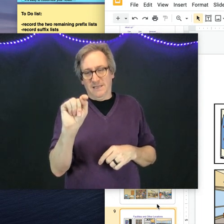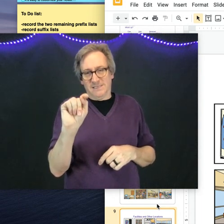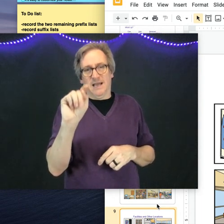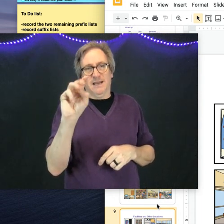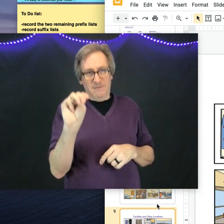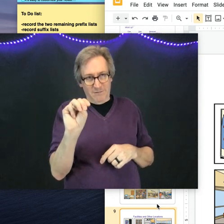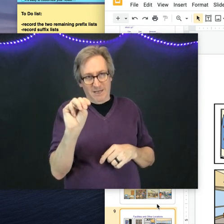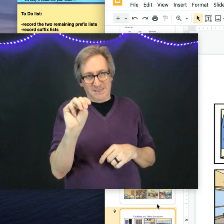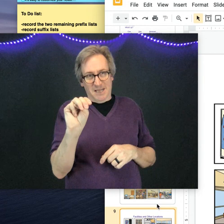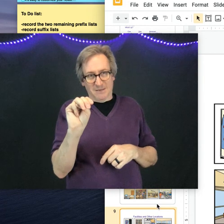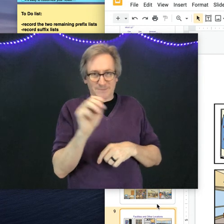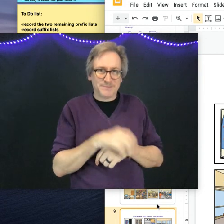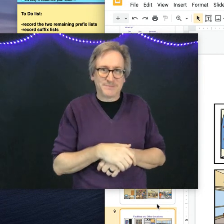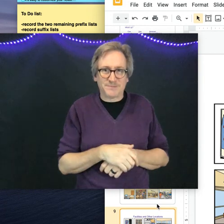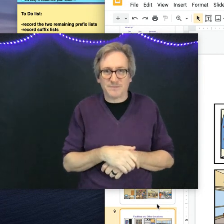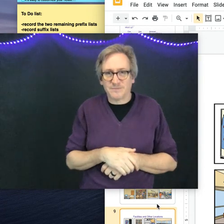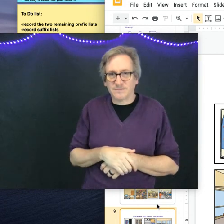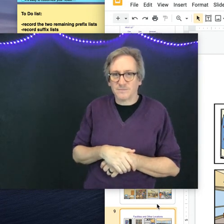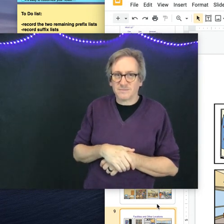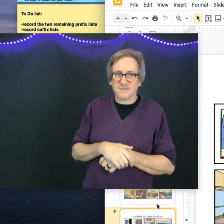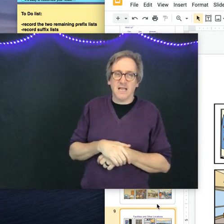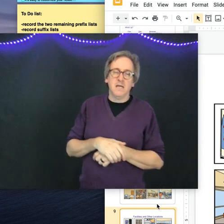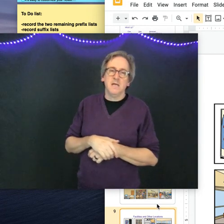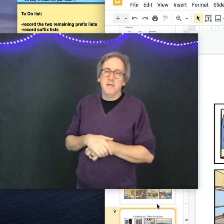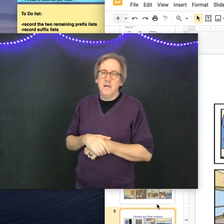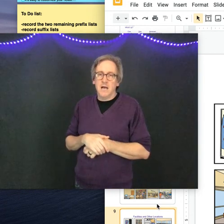outside, inside.